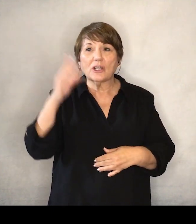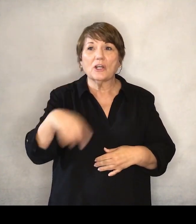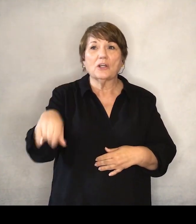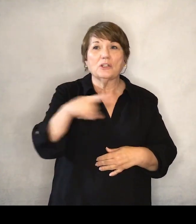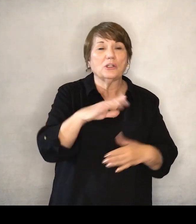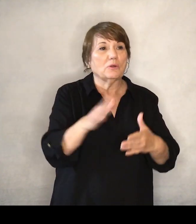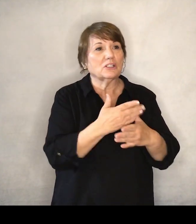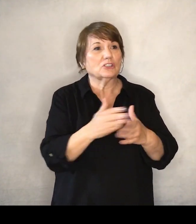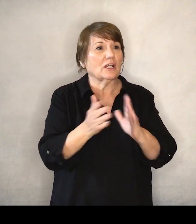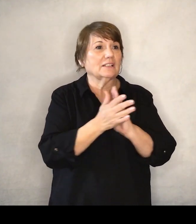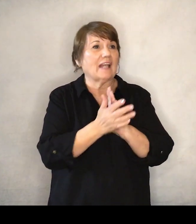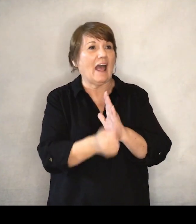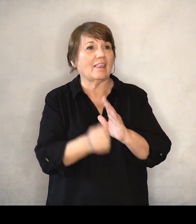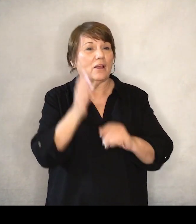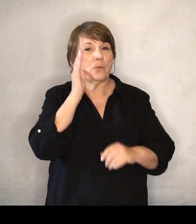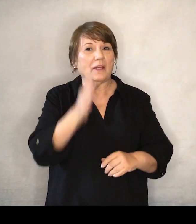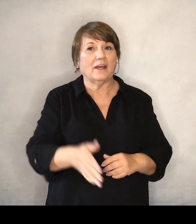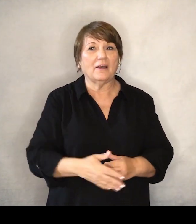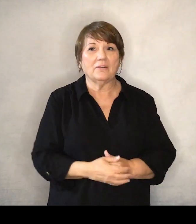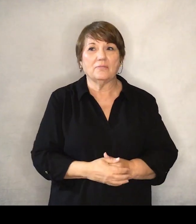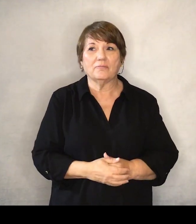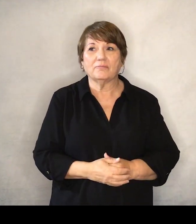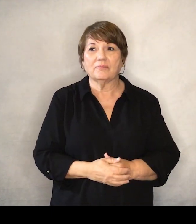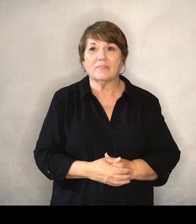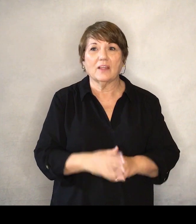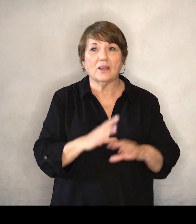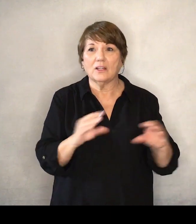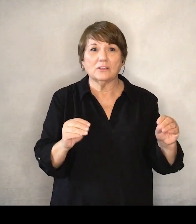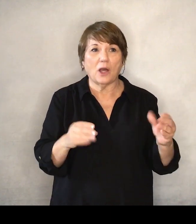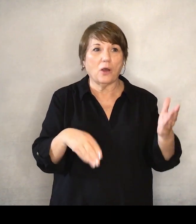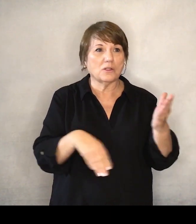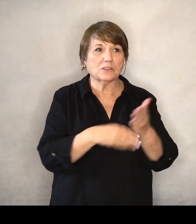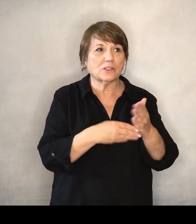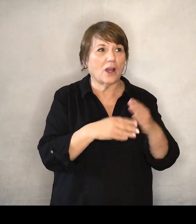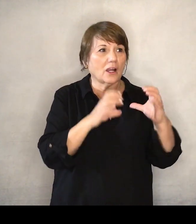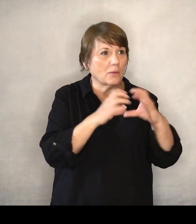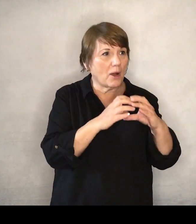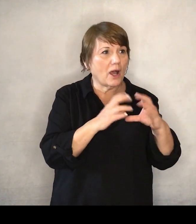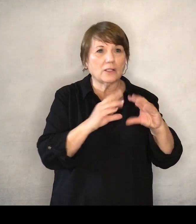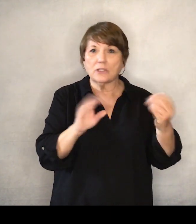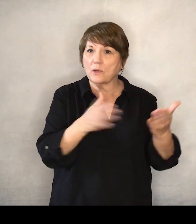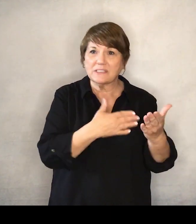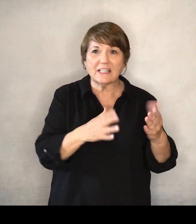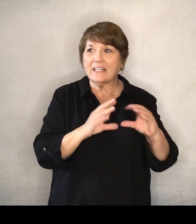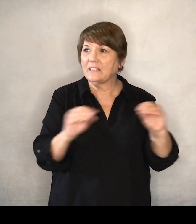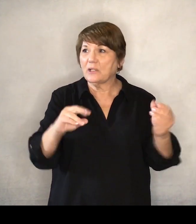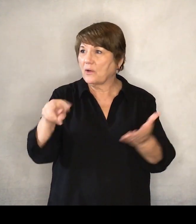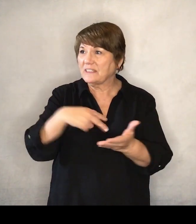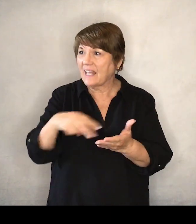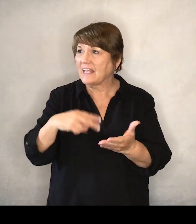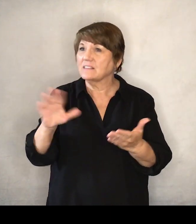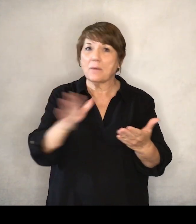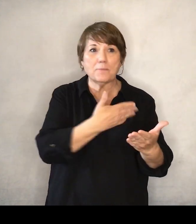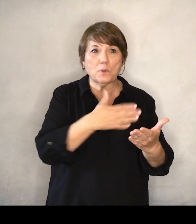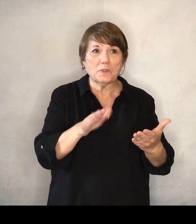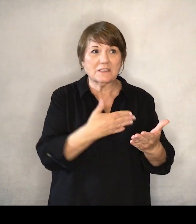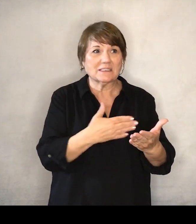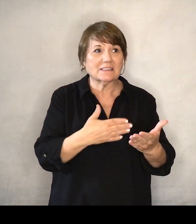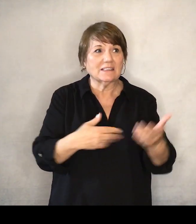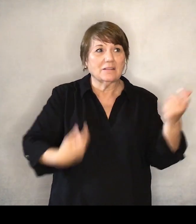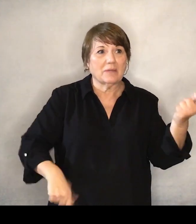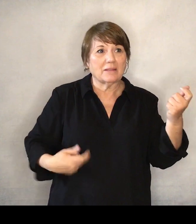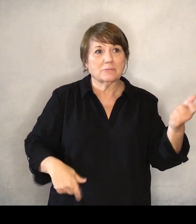going to share a talent. No soccer balls, no singing, dancing, music,